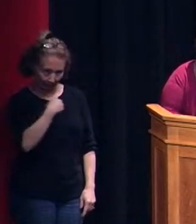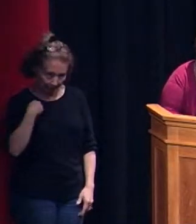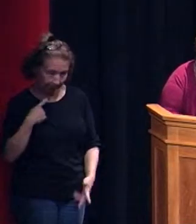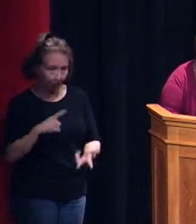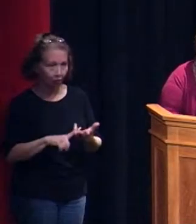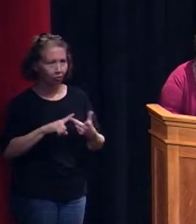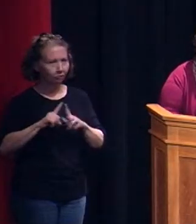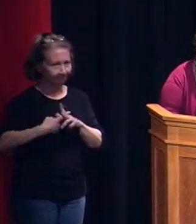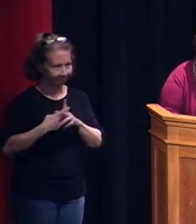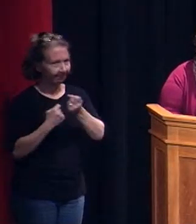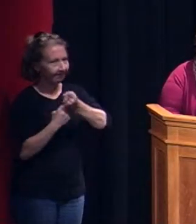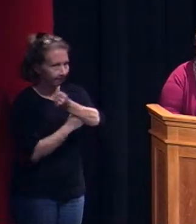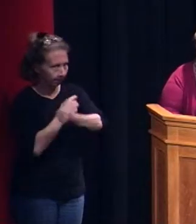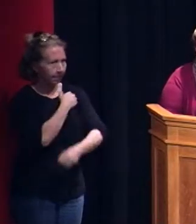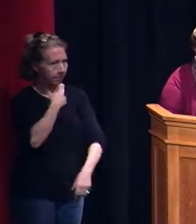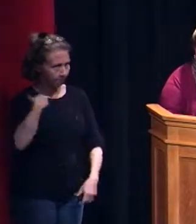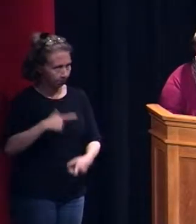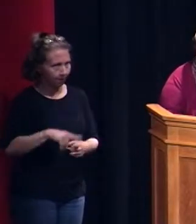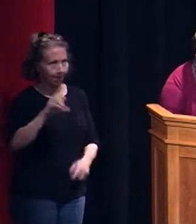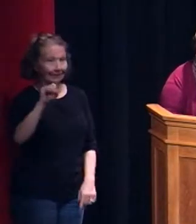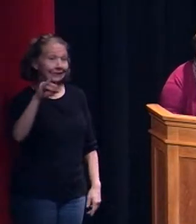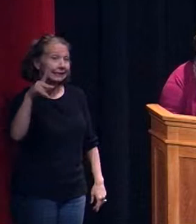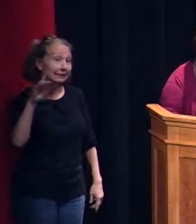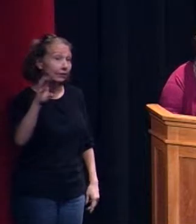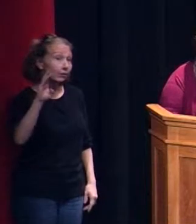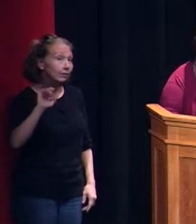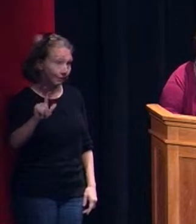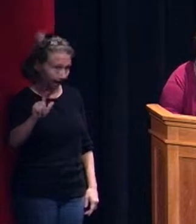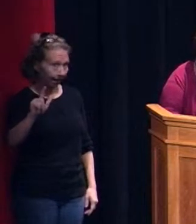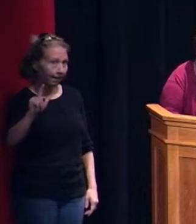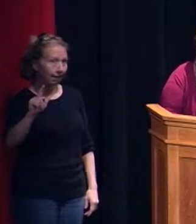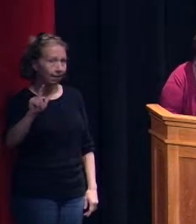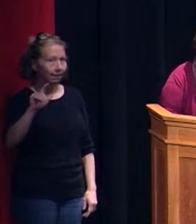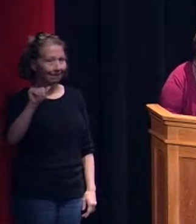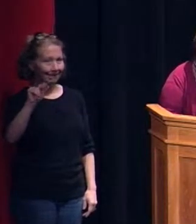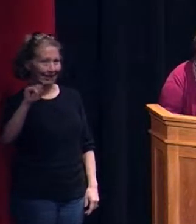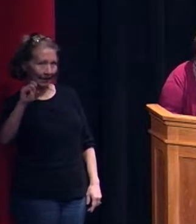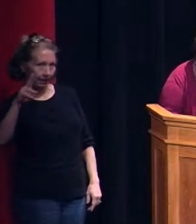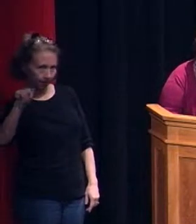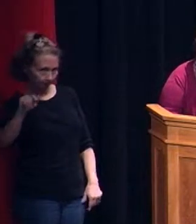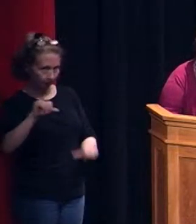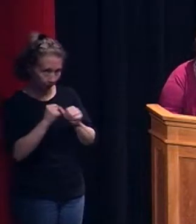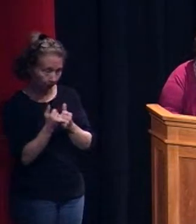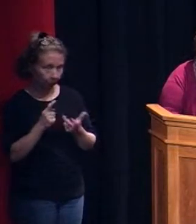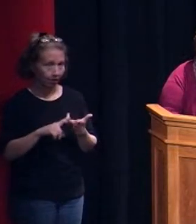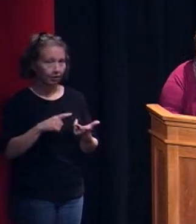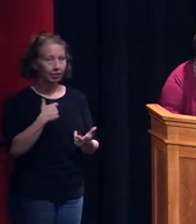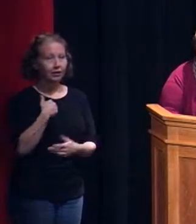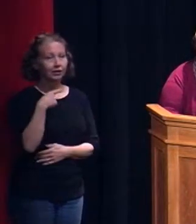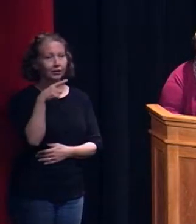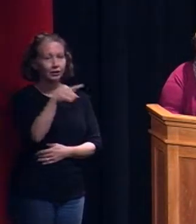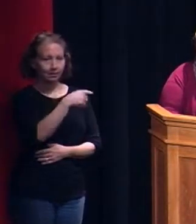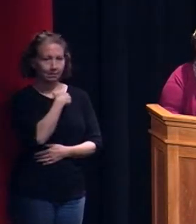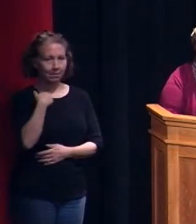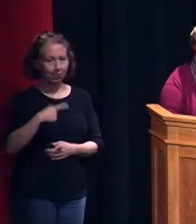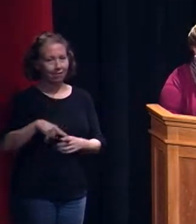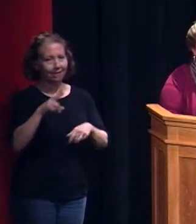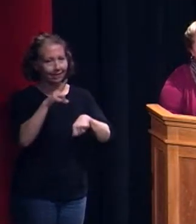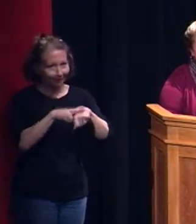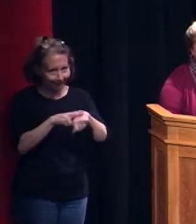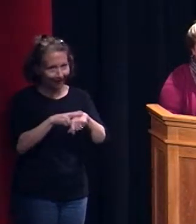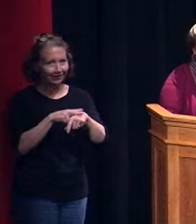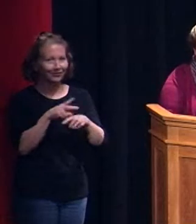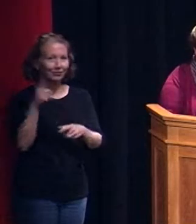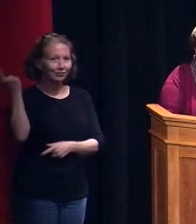Cell Anemia Association. She's an executive board member of the National Scholarship Service Fund for